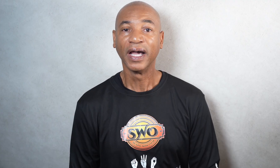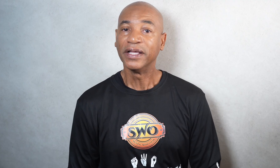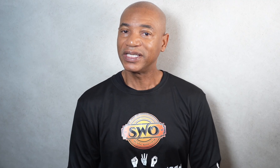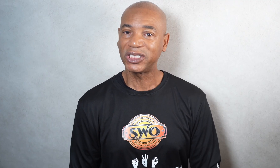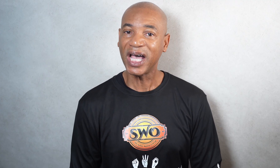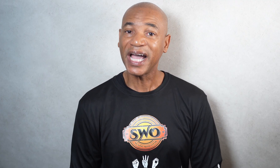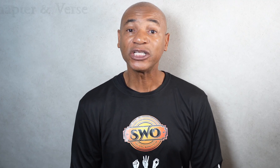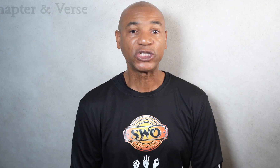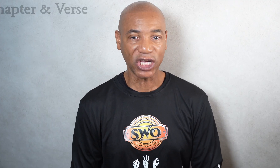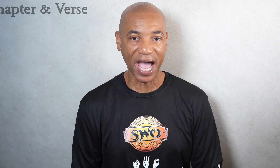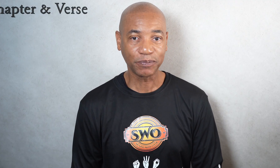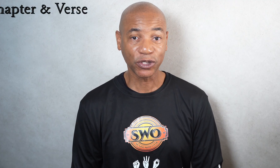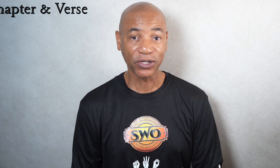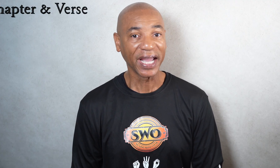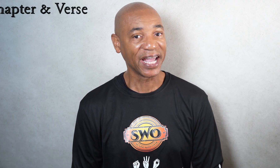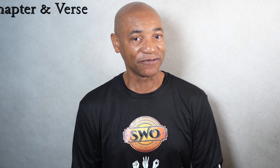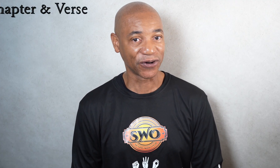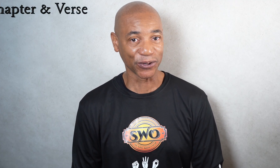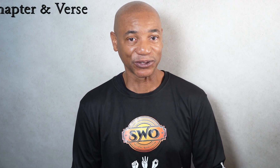The sign chapter and verse.